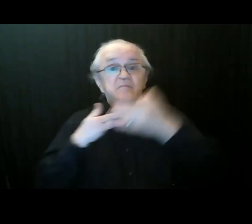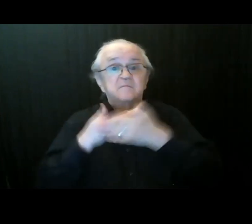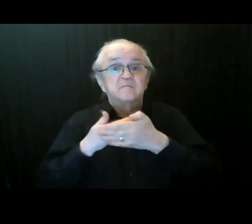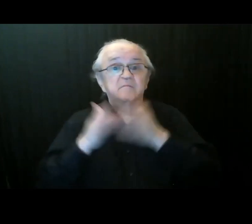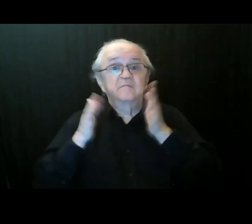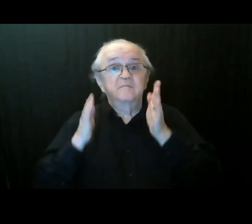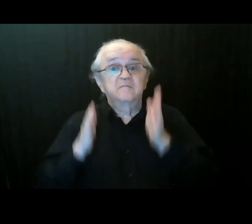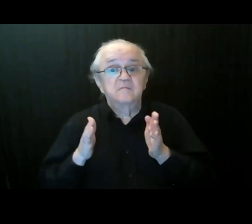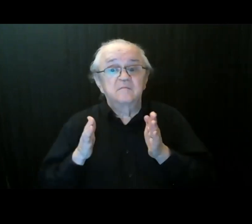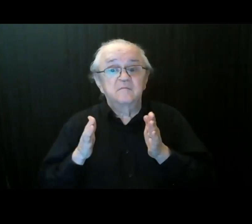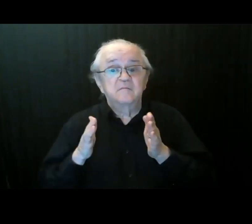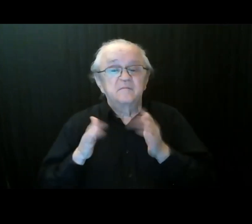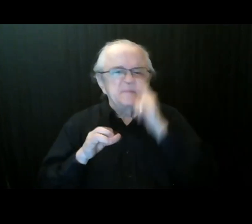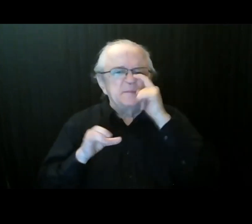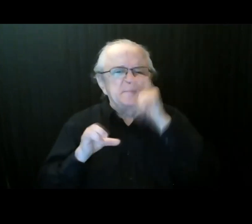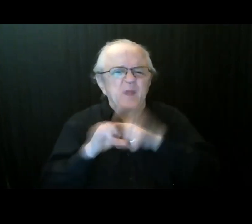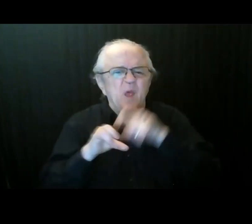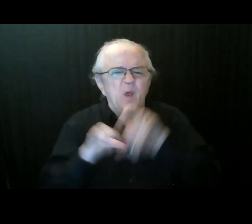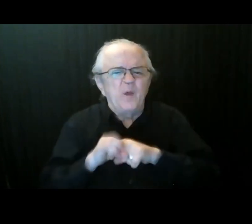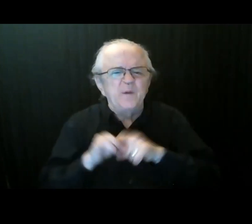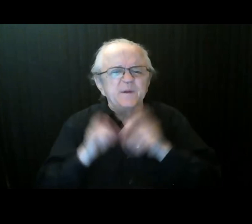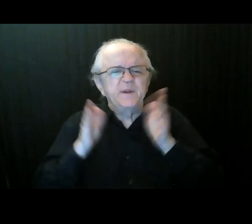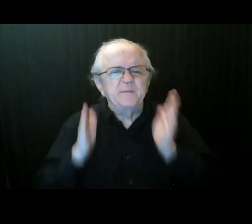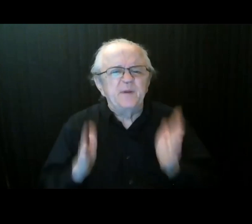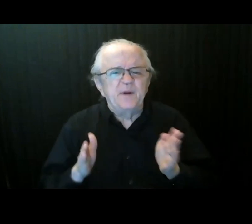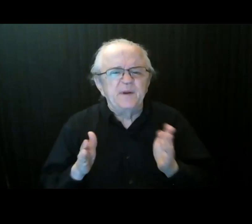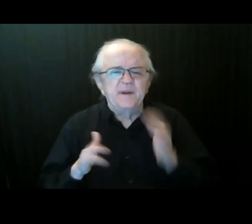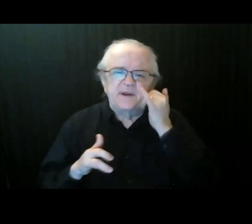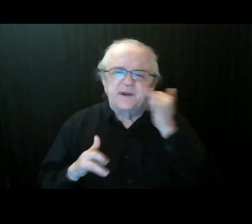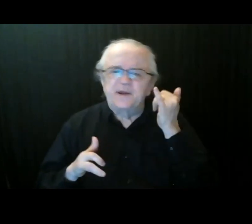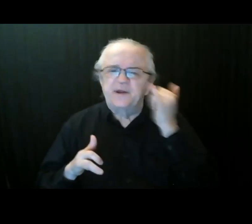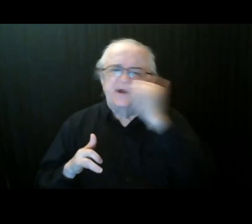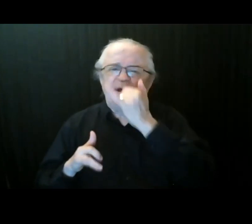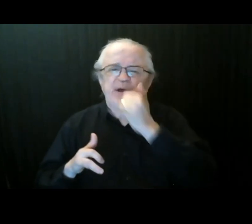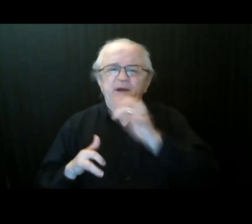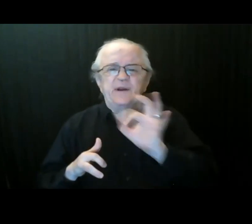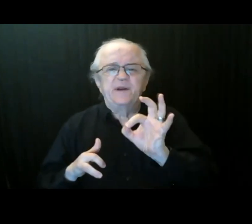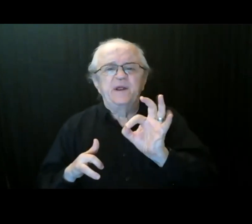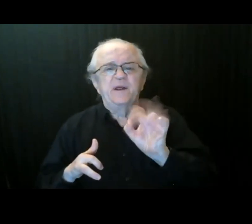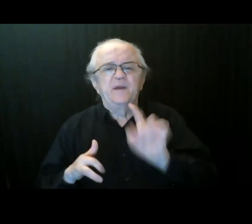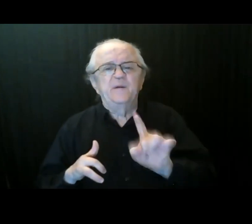a neighborhood busybody just up the street, had called 911